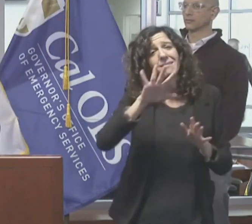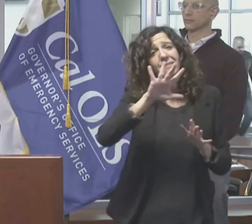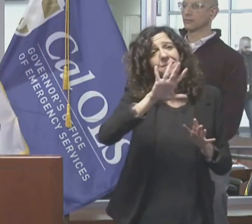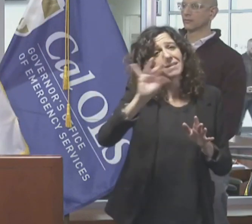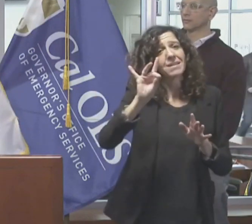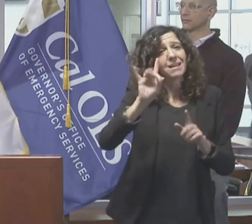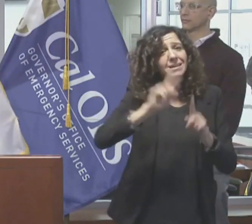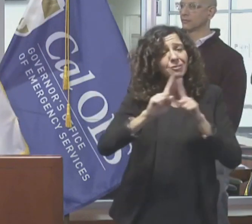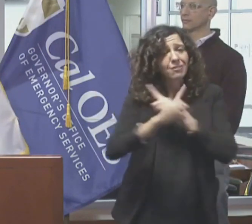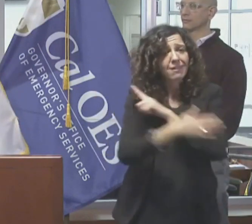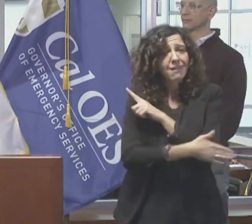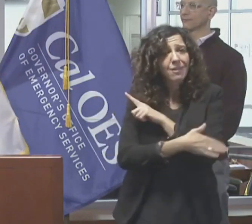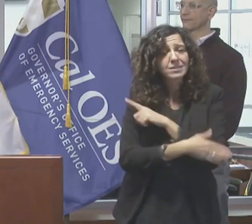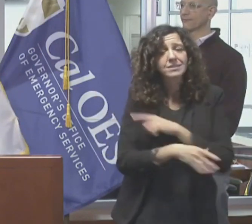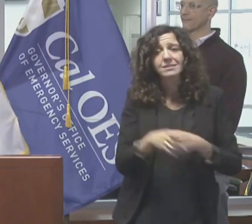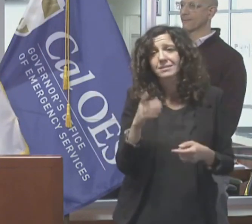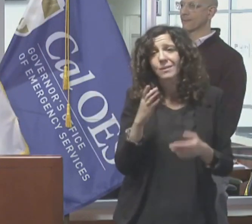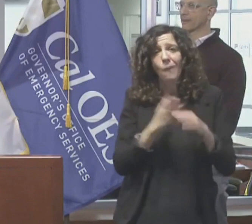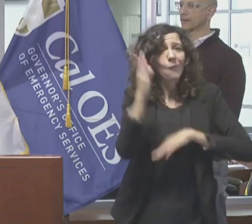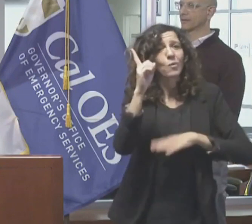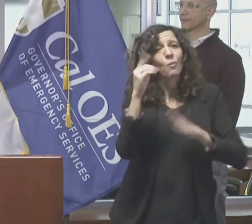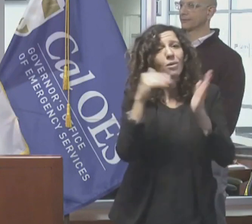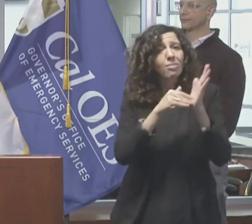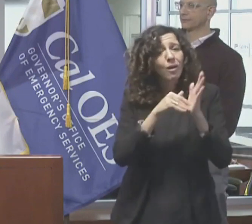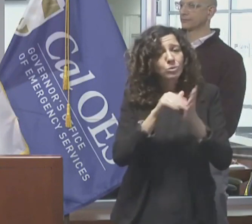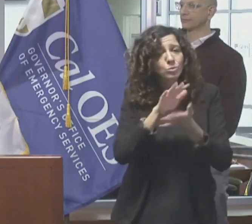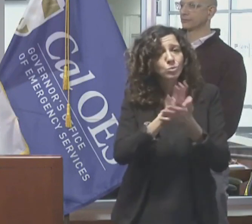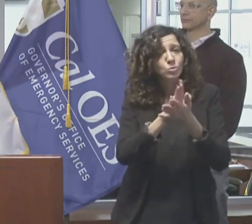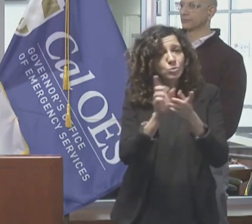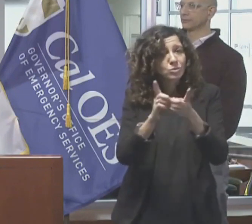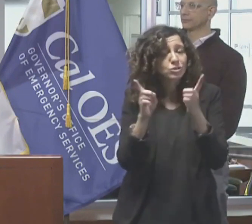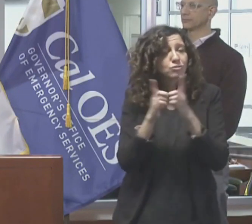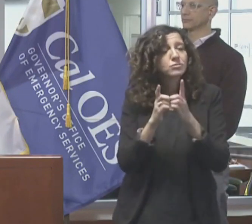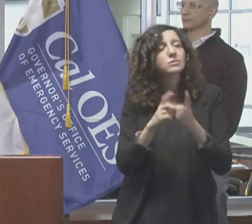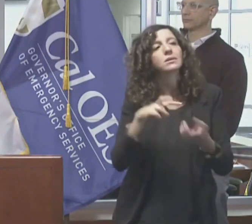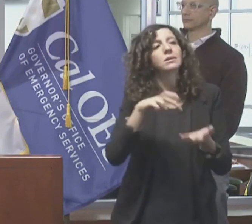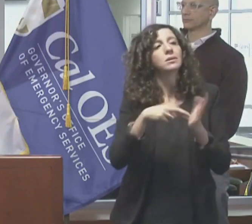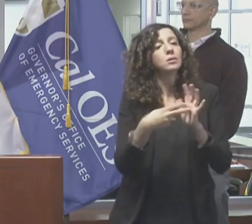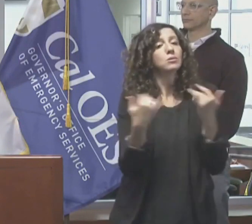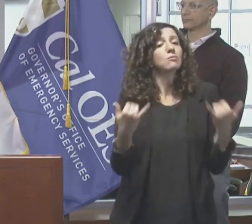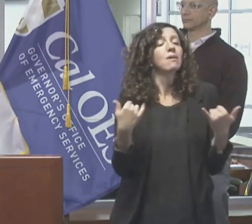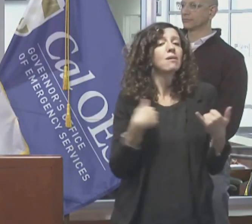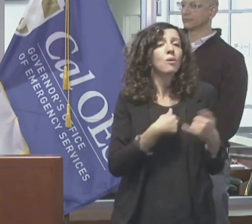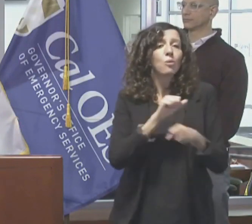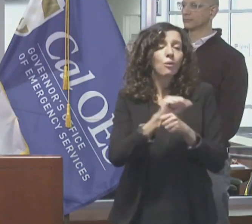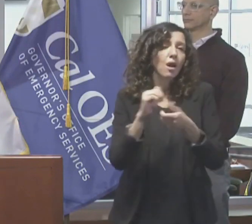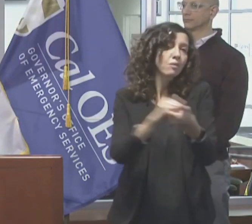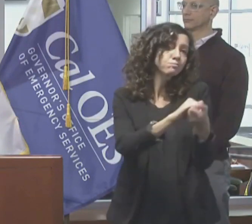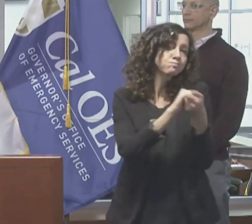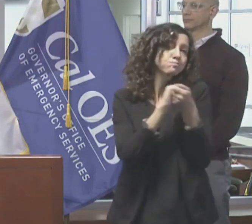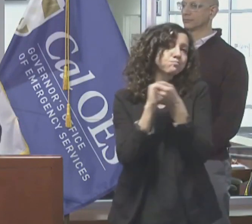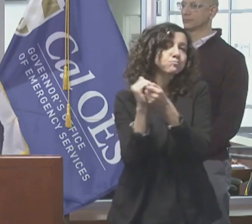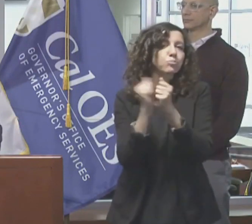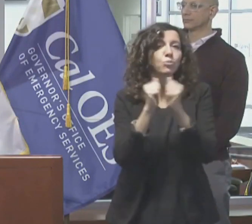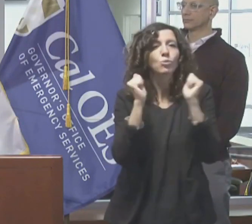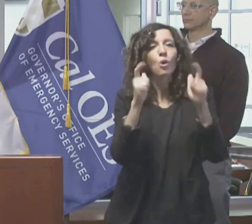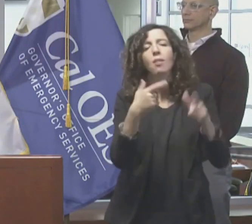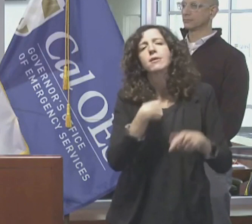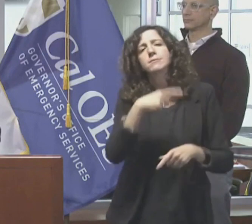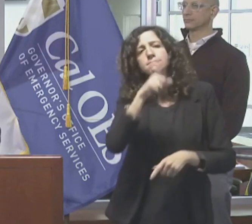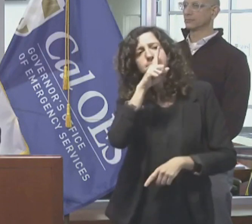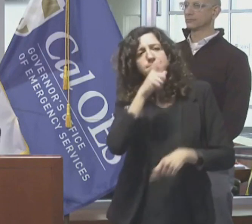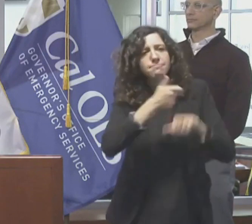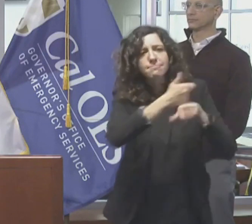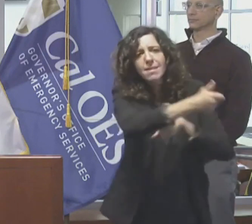1,000-plus school districts. And so we are working very, very collaboratively. I'm not pointing fingers. We're